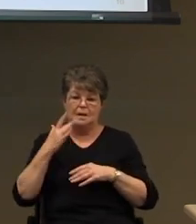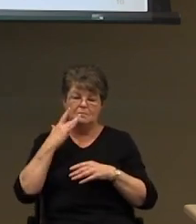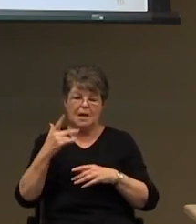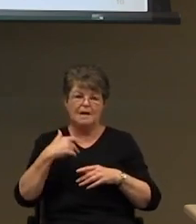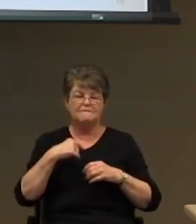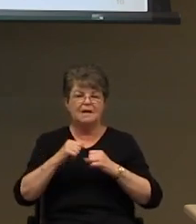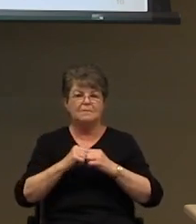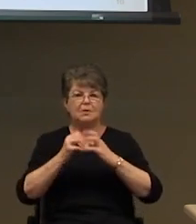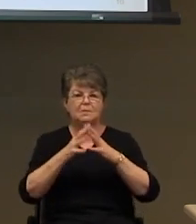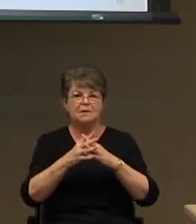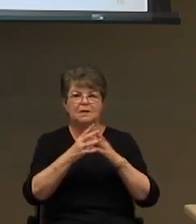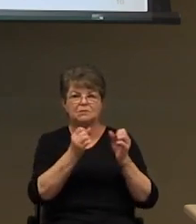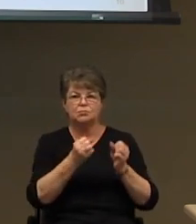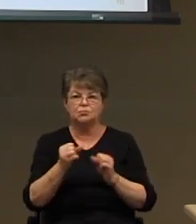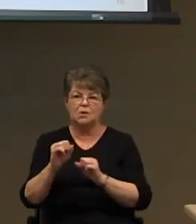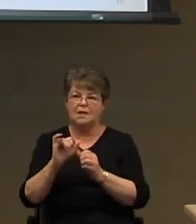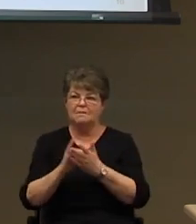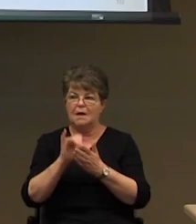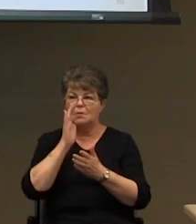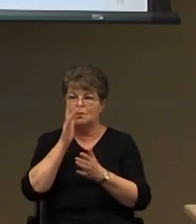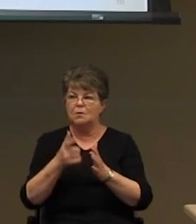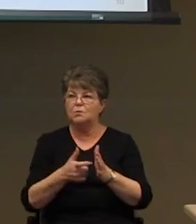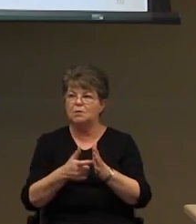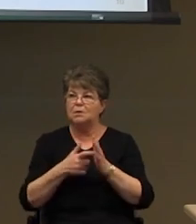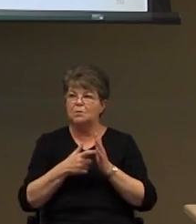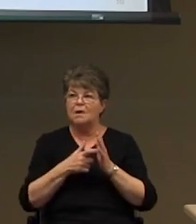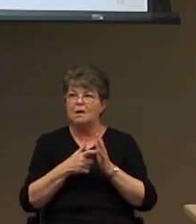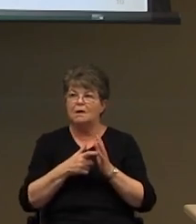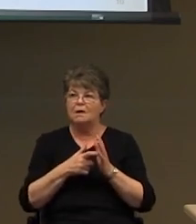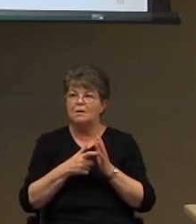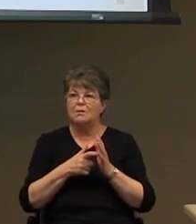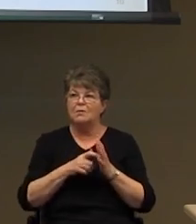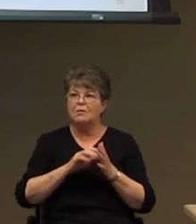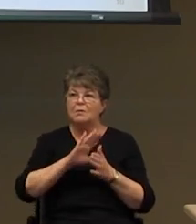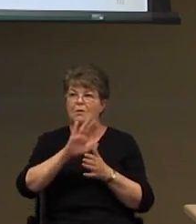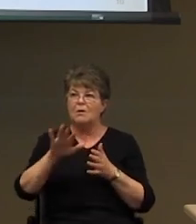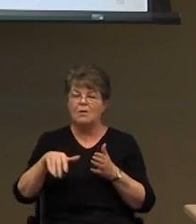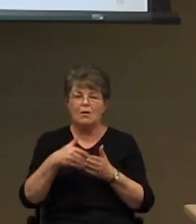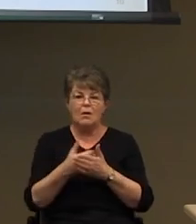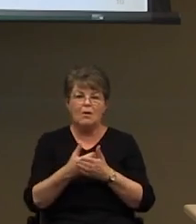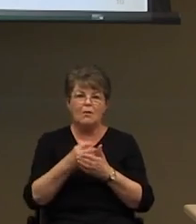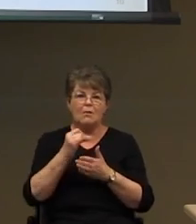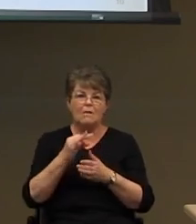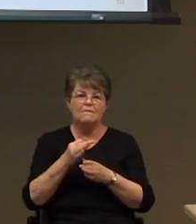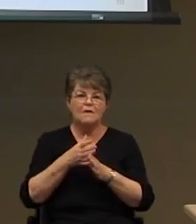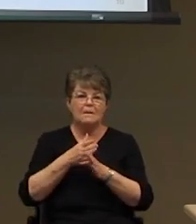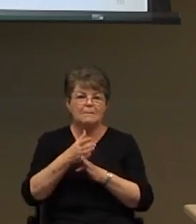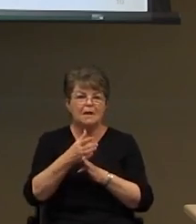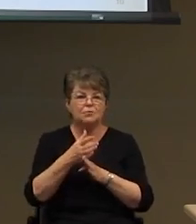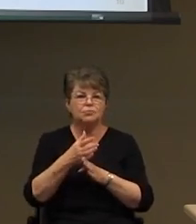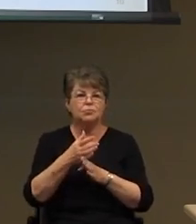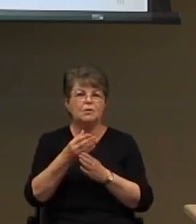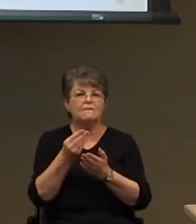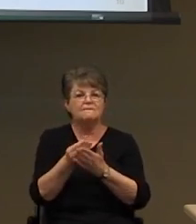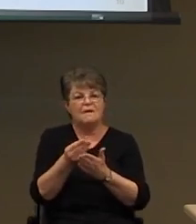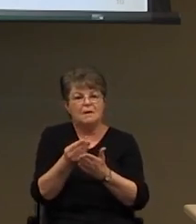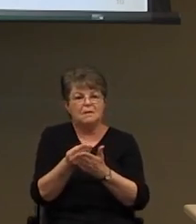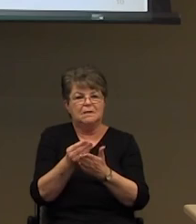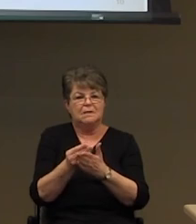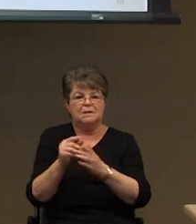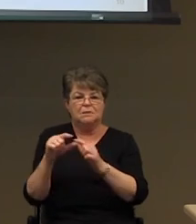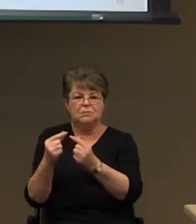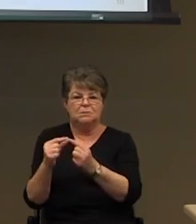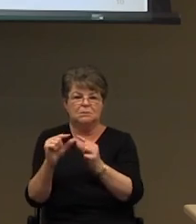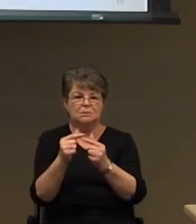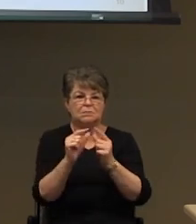are implementation strategies that are going to require all of the major funding entities to be